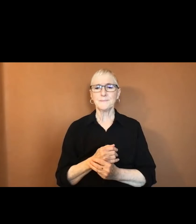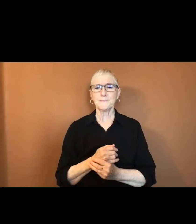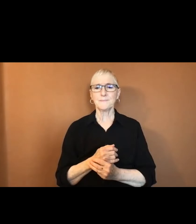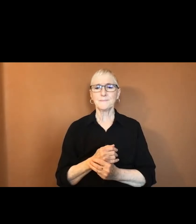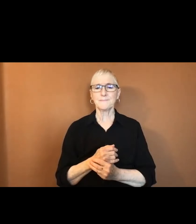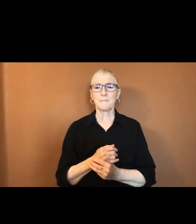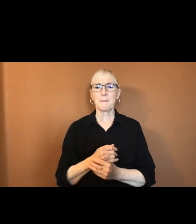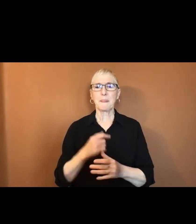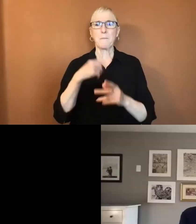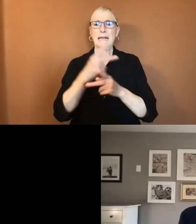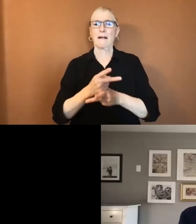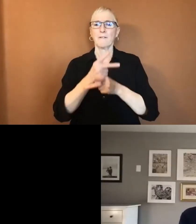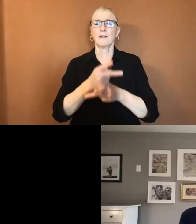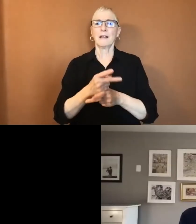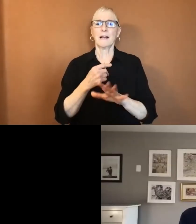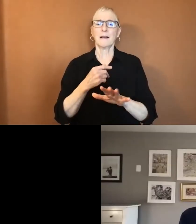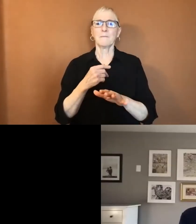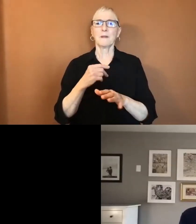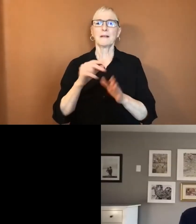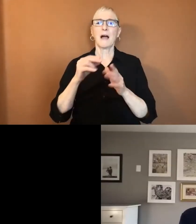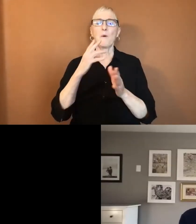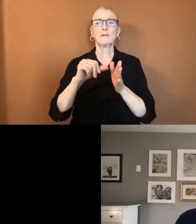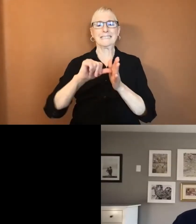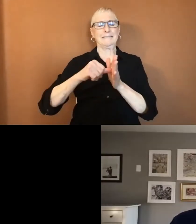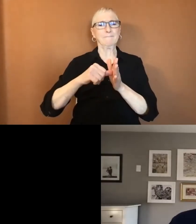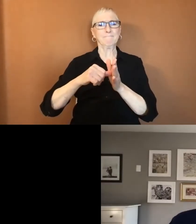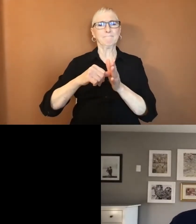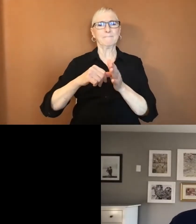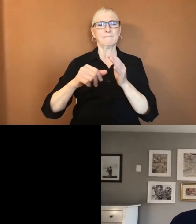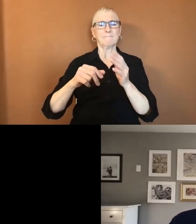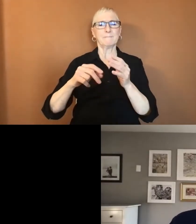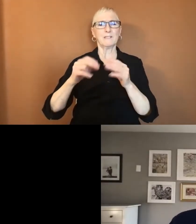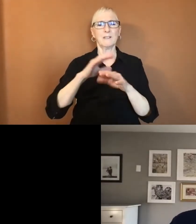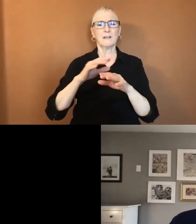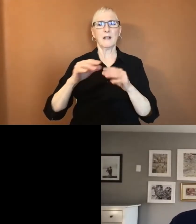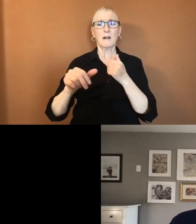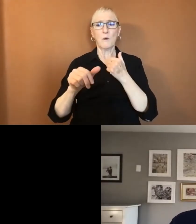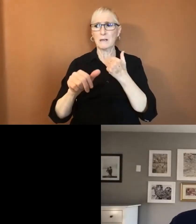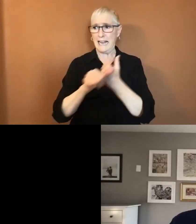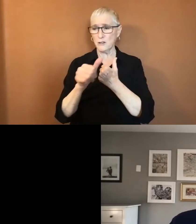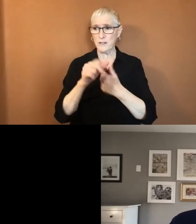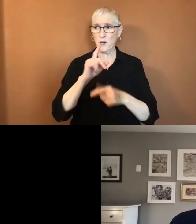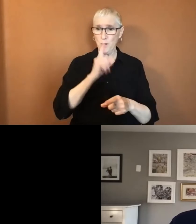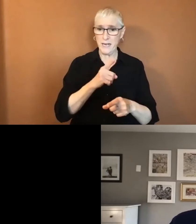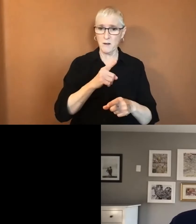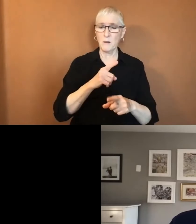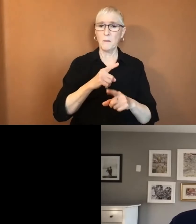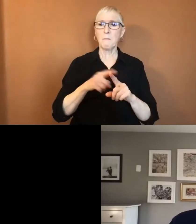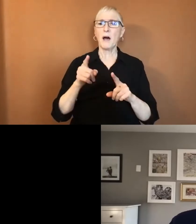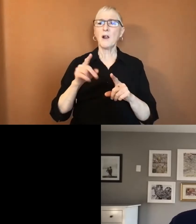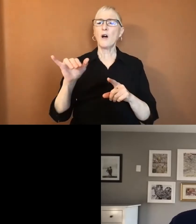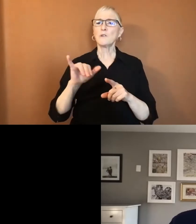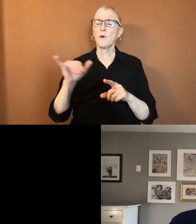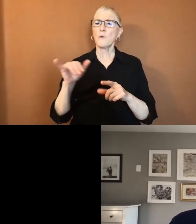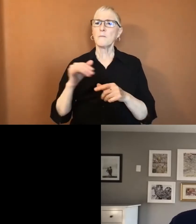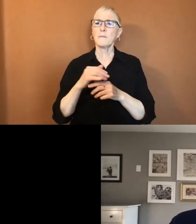Right. I would be careful to stress the dangers that are real, but also just bring home that